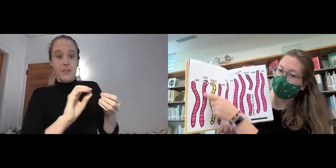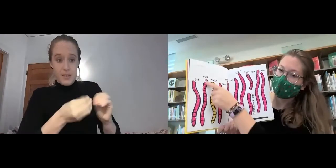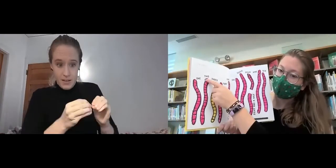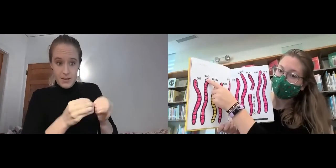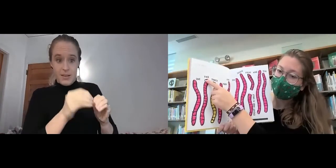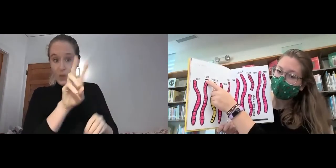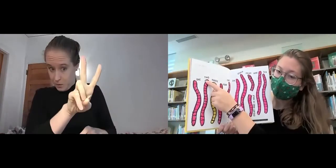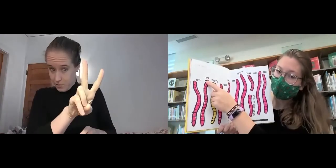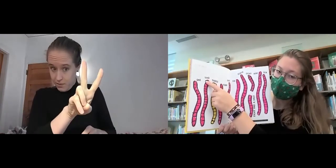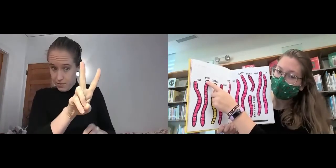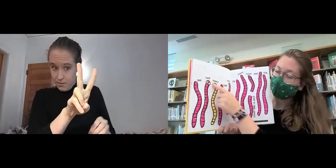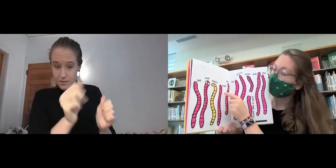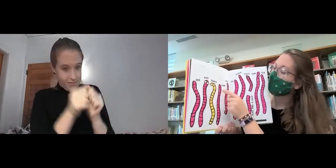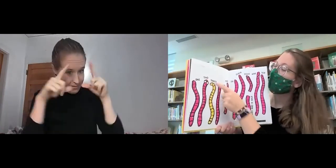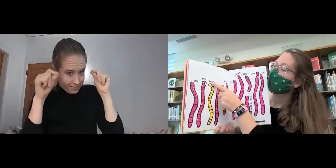worm number 2,